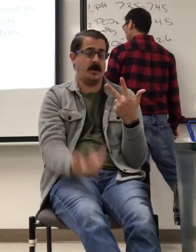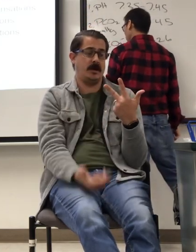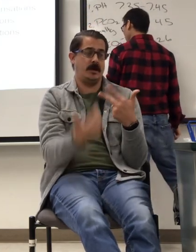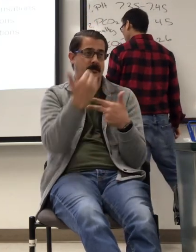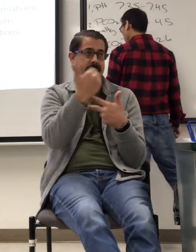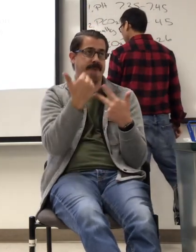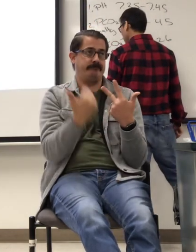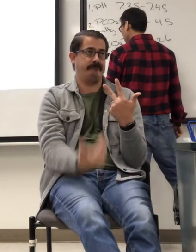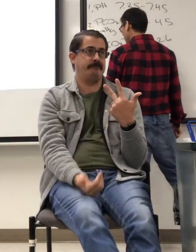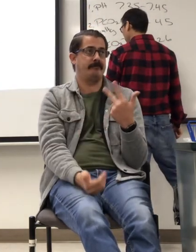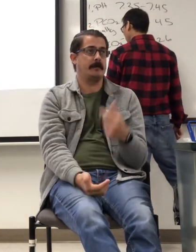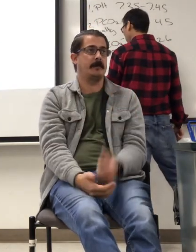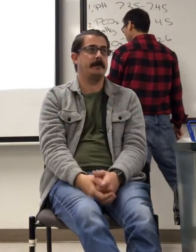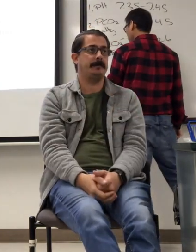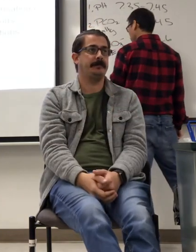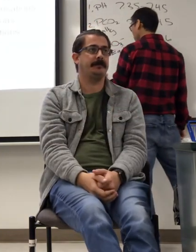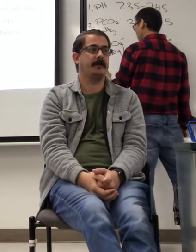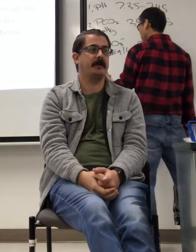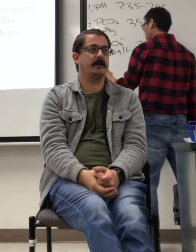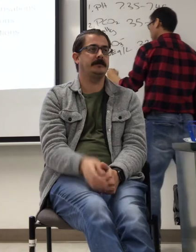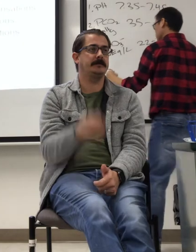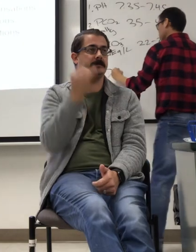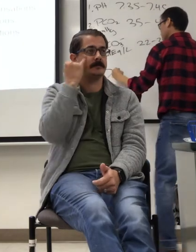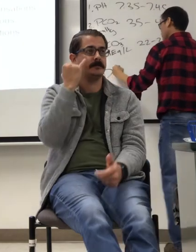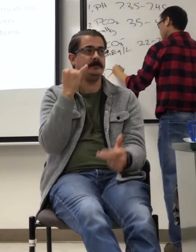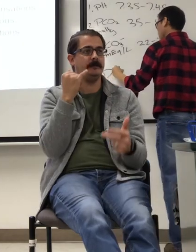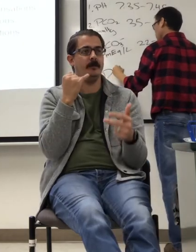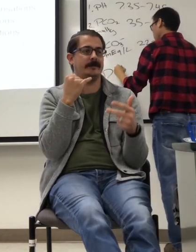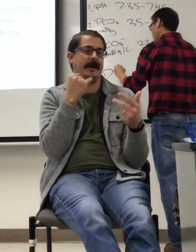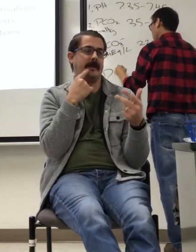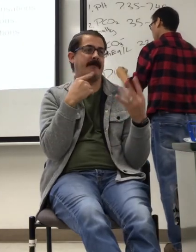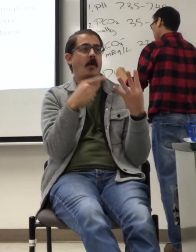three. And let's say that the fourth thing is your diagnosis.